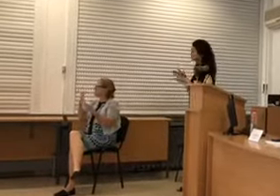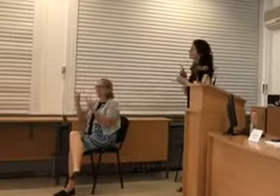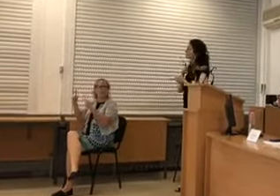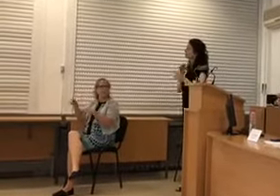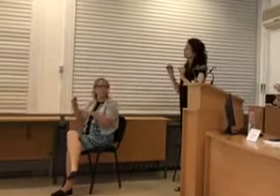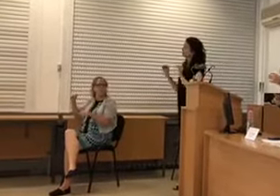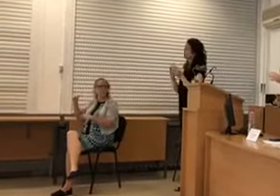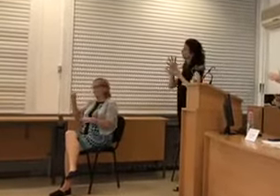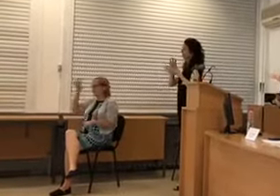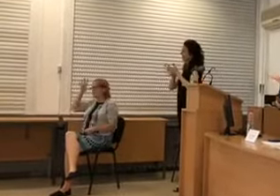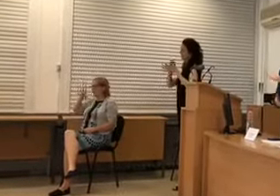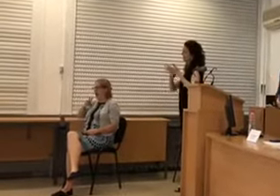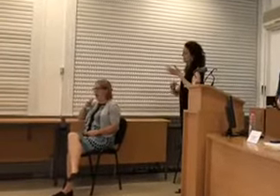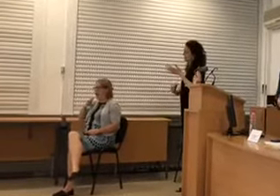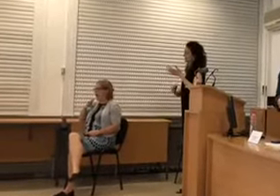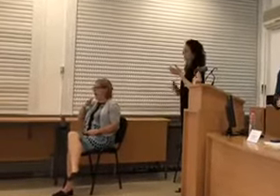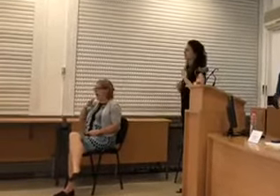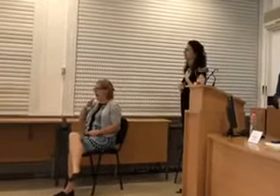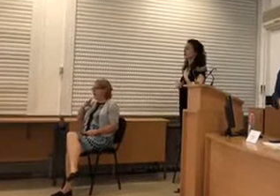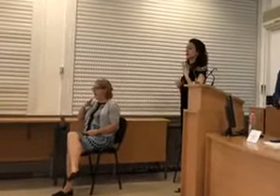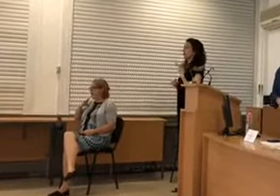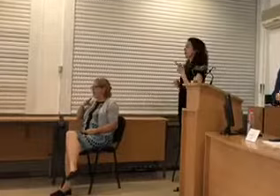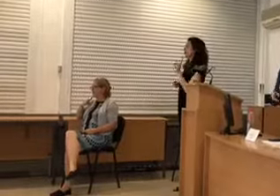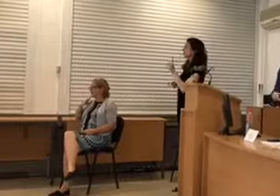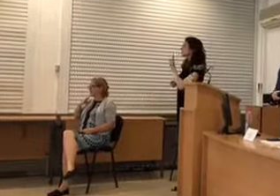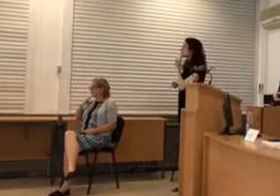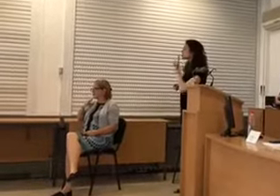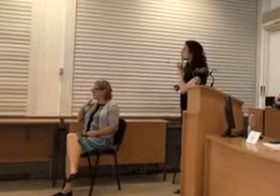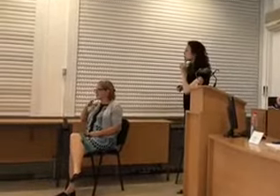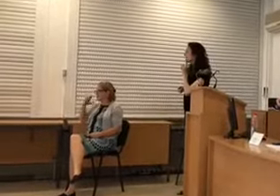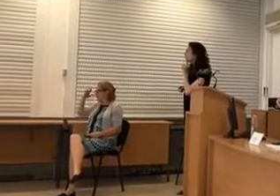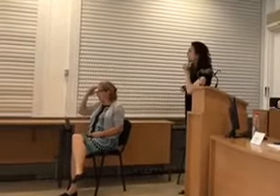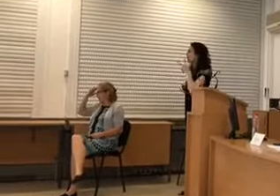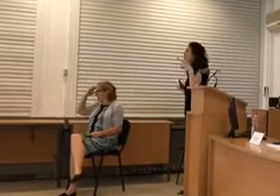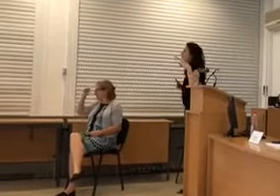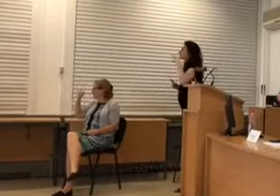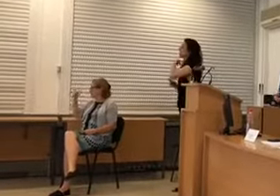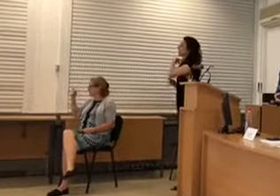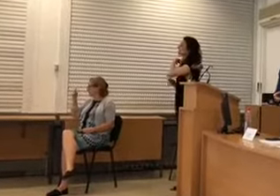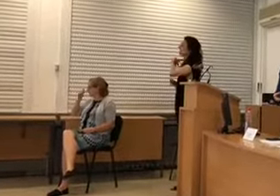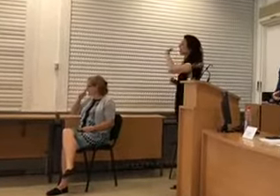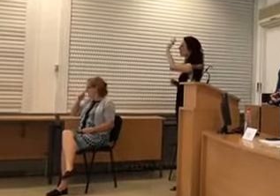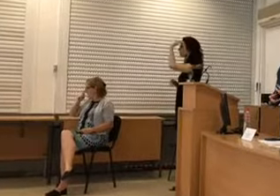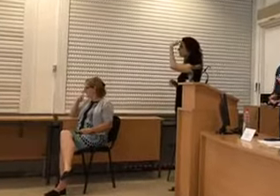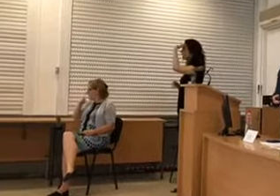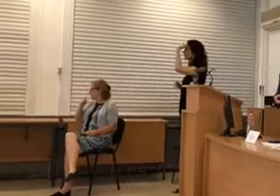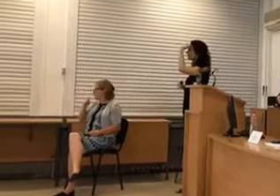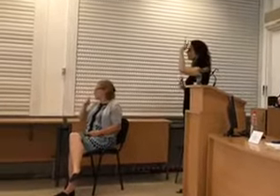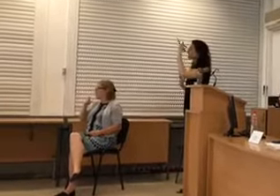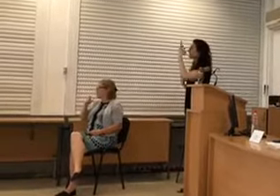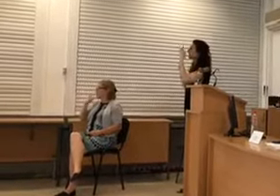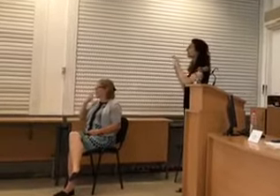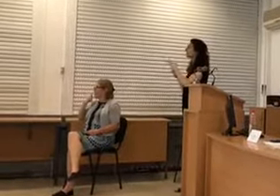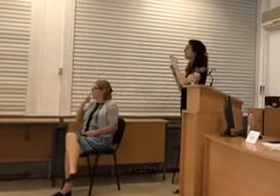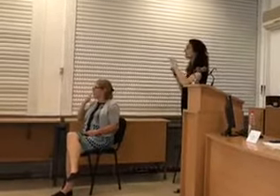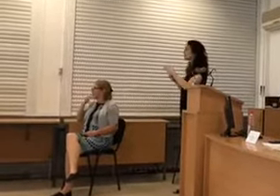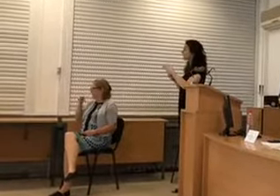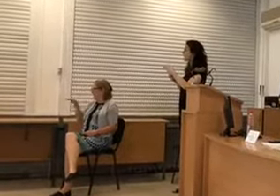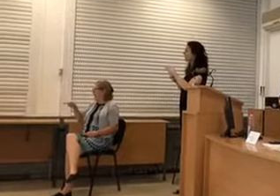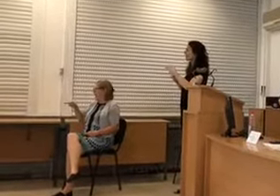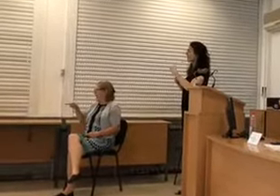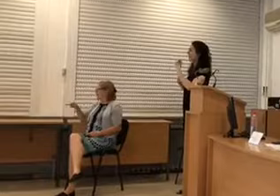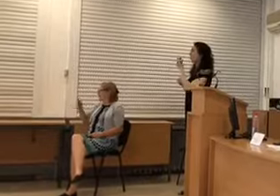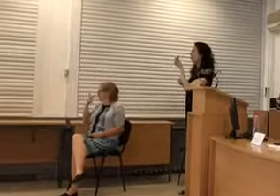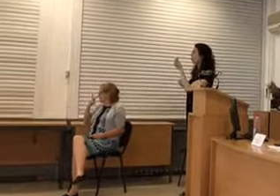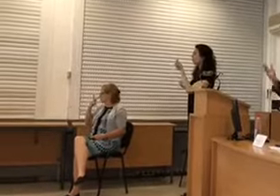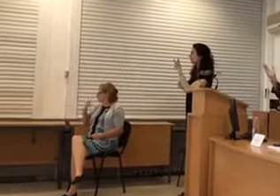a guy cut the head of a sex doll because this sex doll, sex robot, was laughing at his genitals.